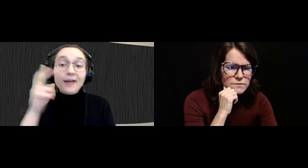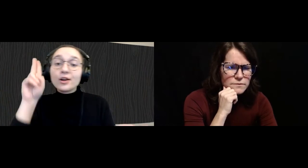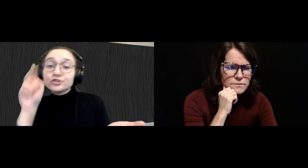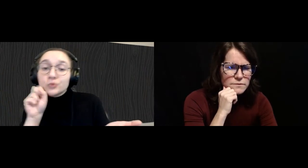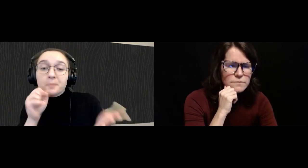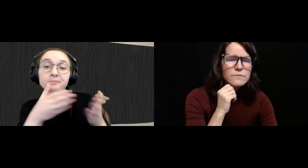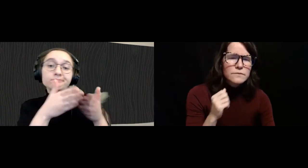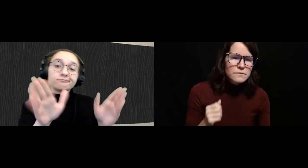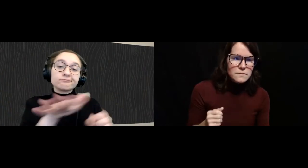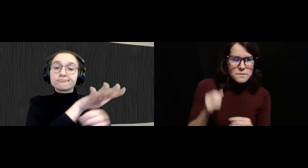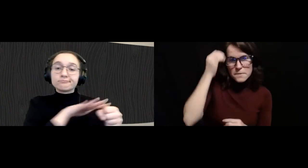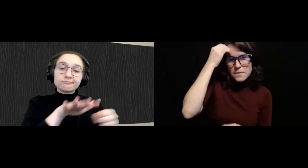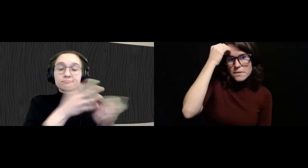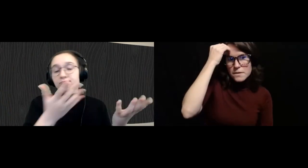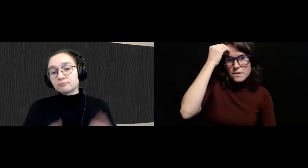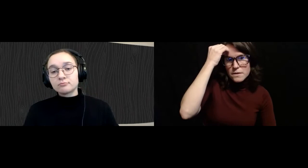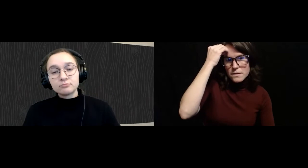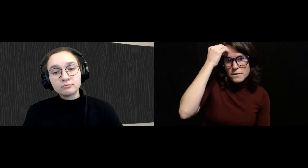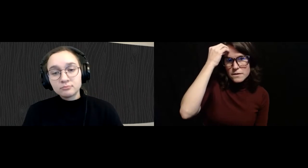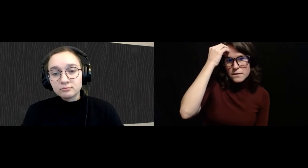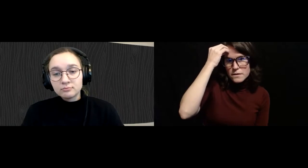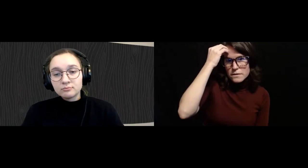in relation to deafblind, Usher syndrome, just in general?